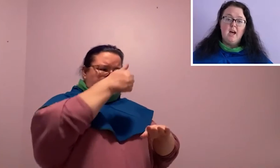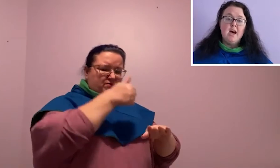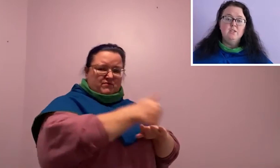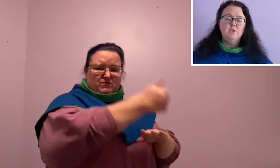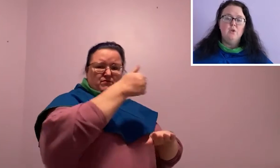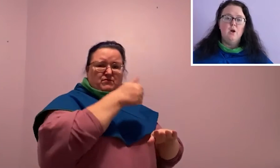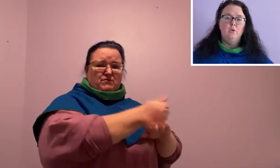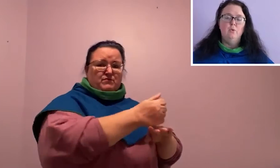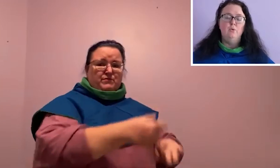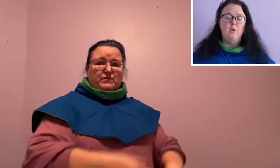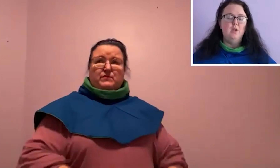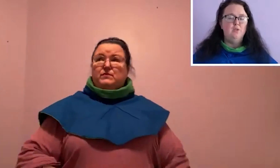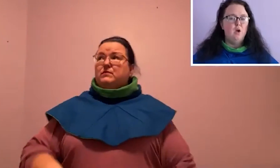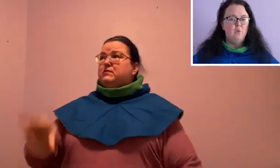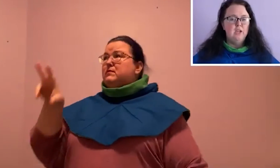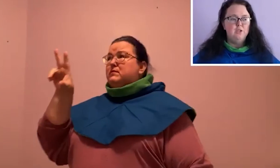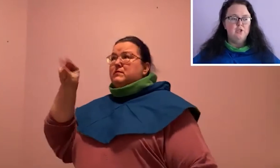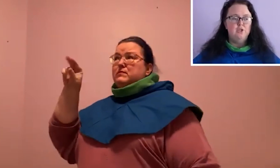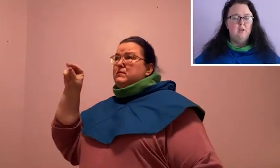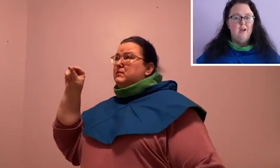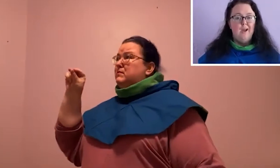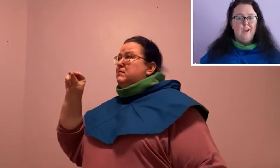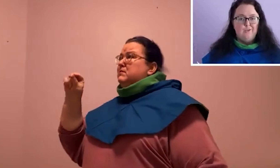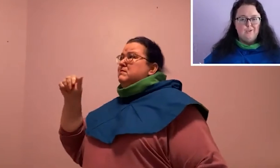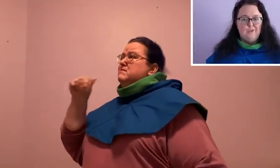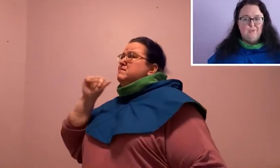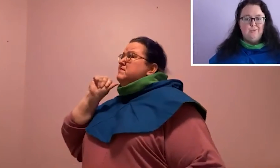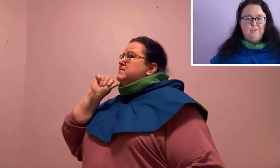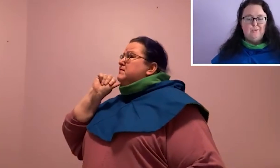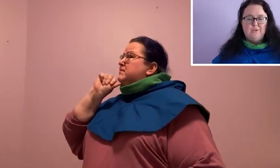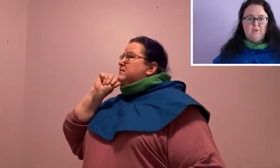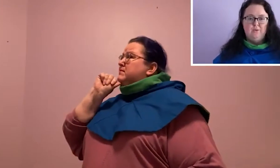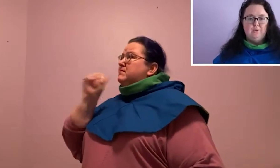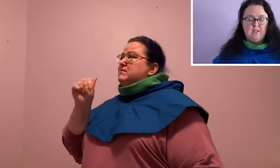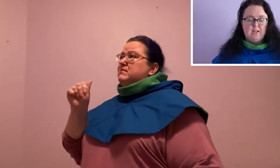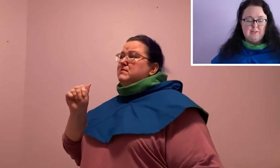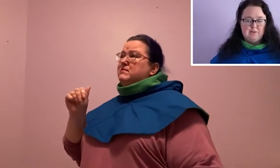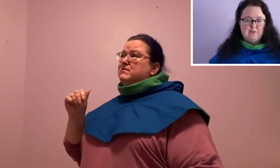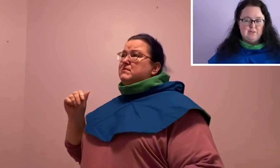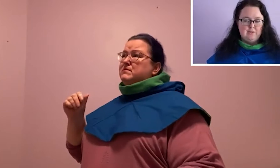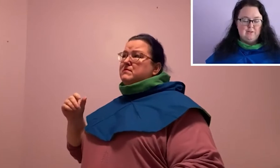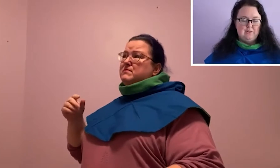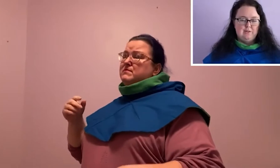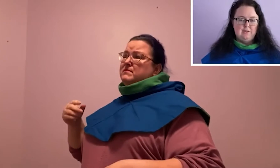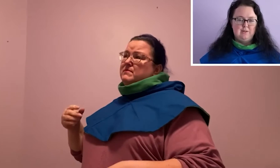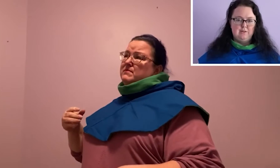lad so but the witch, the Jew's only daughter?